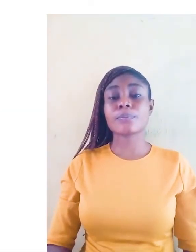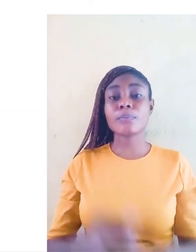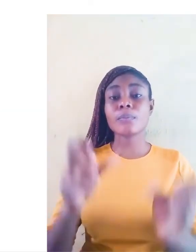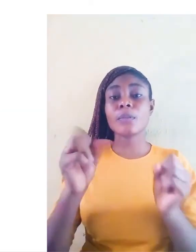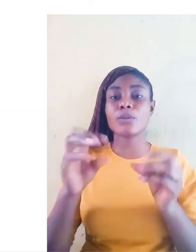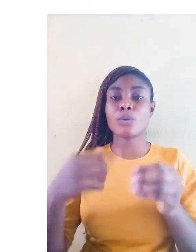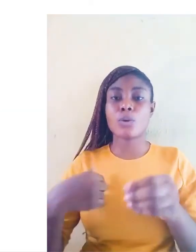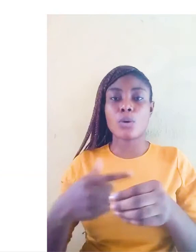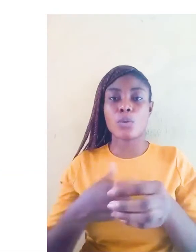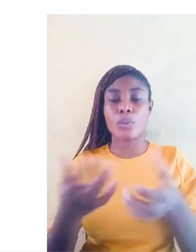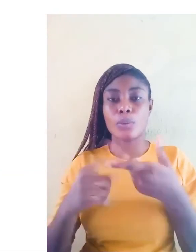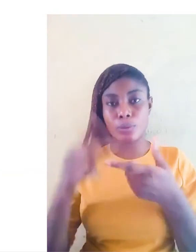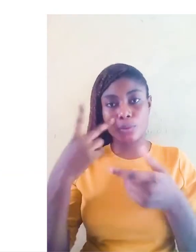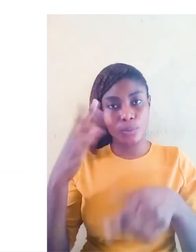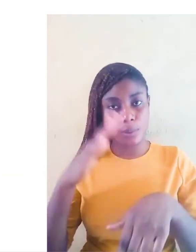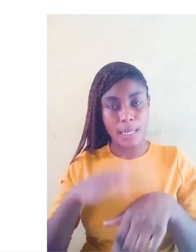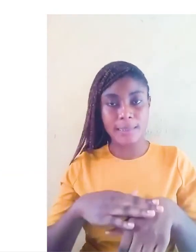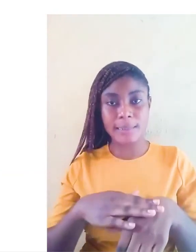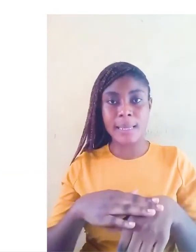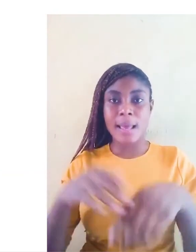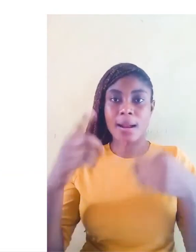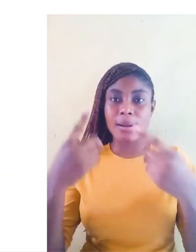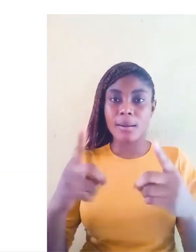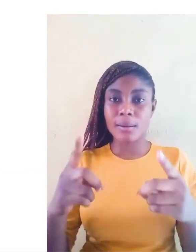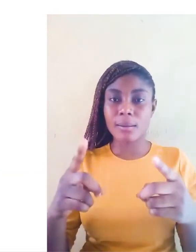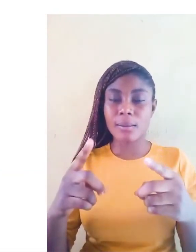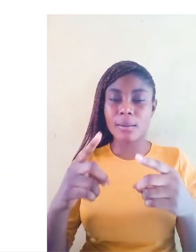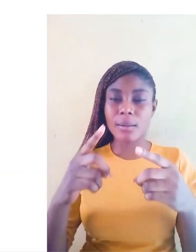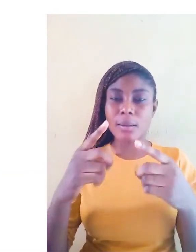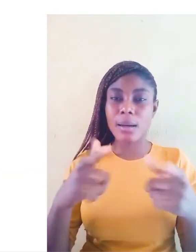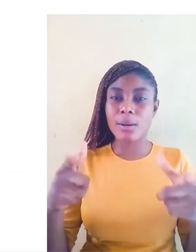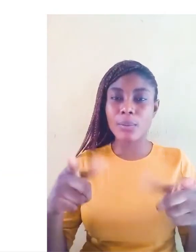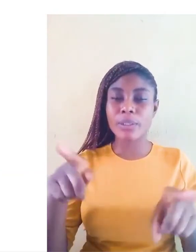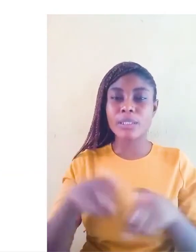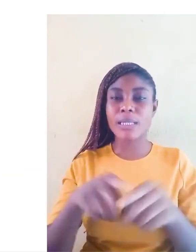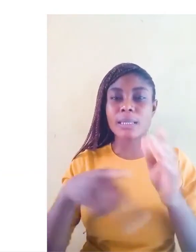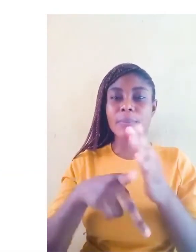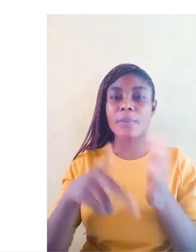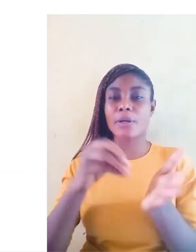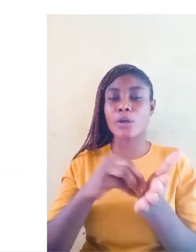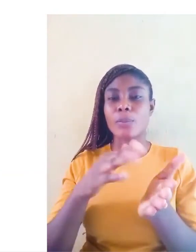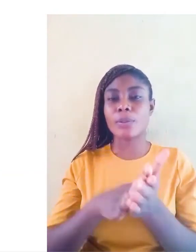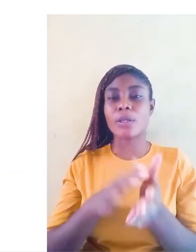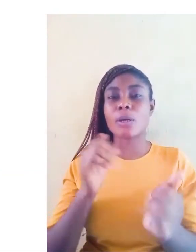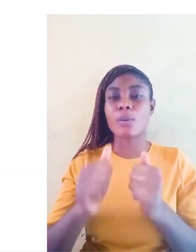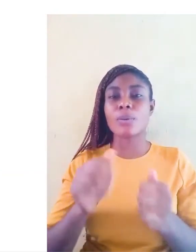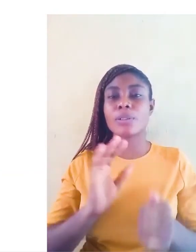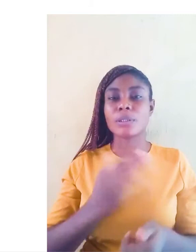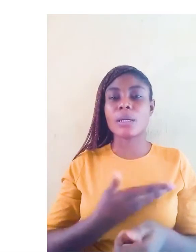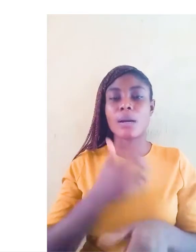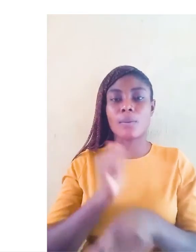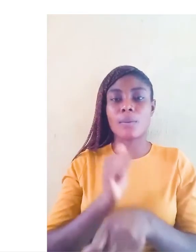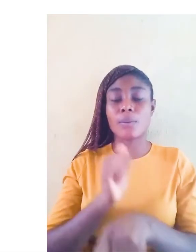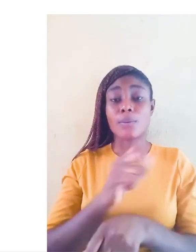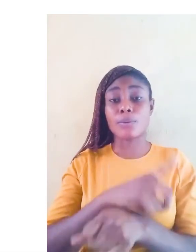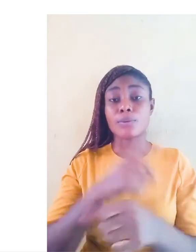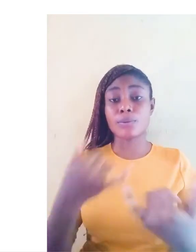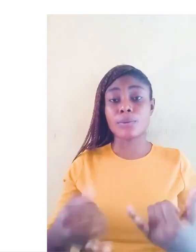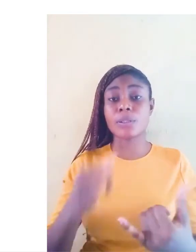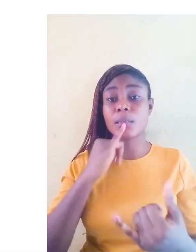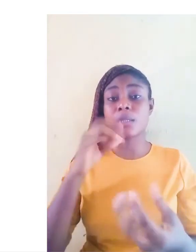Now, we want to look at language as a primary component, which our work today is